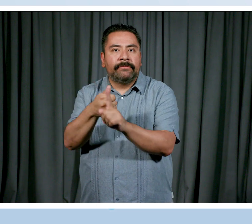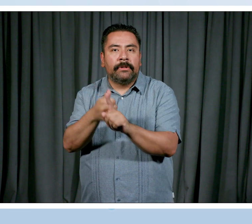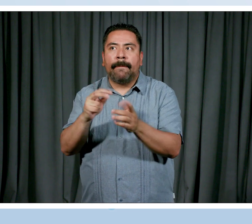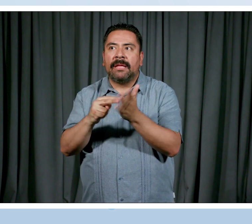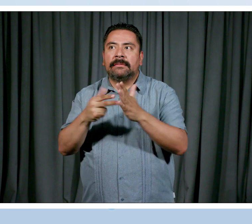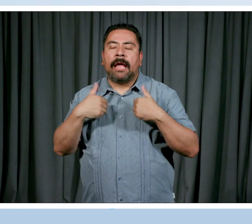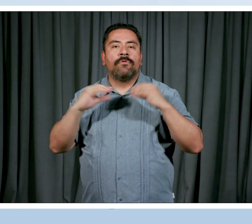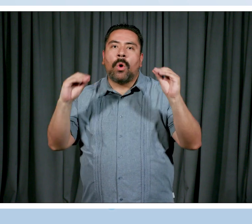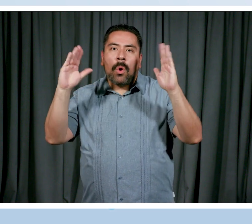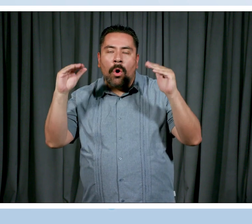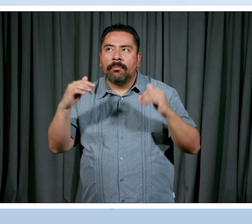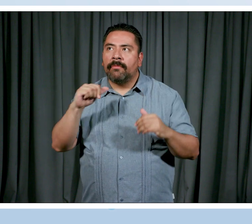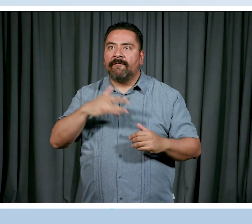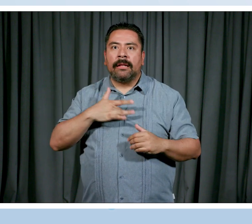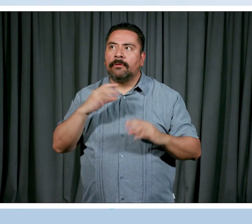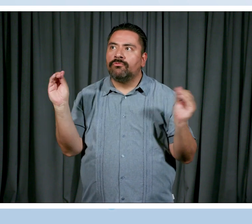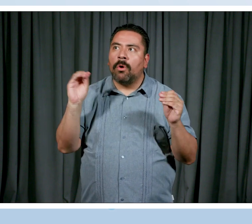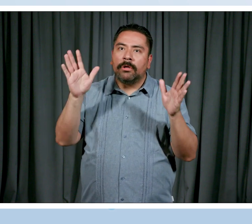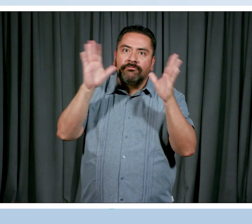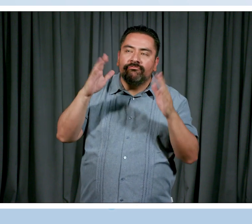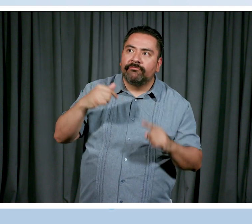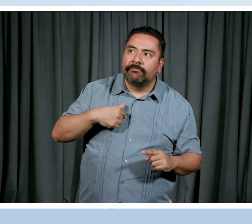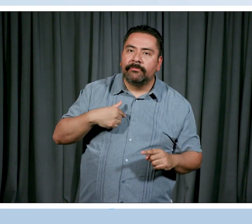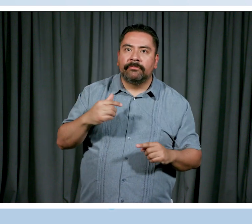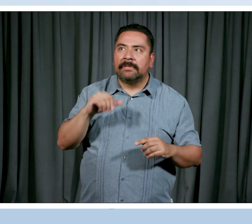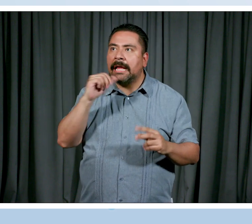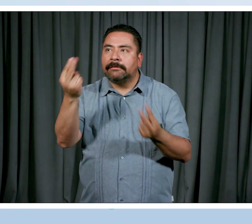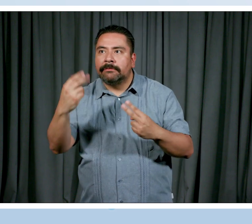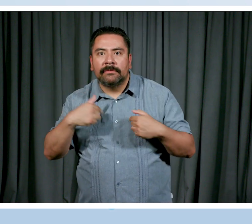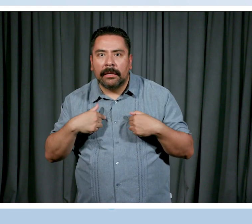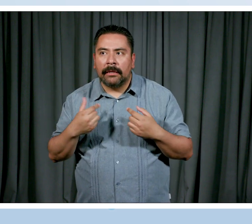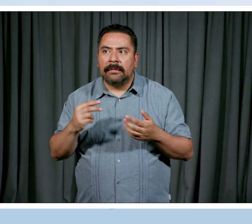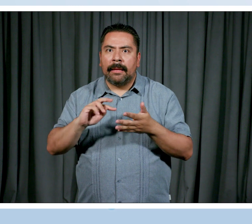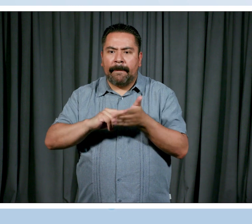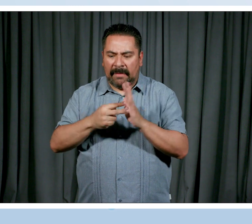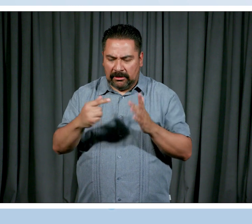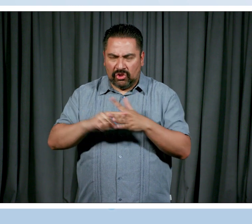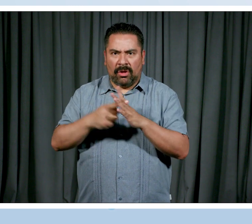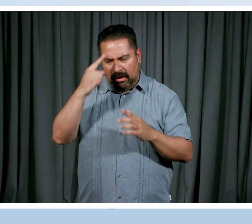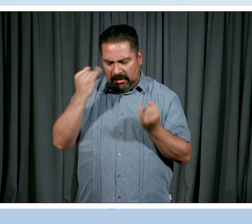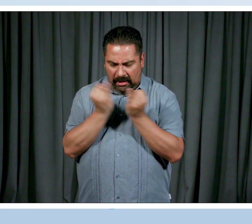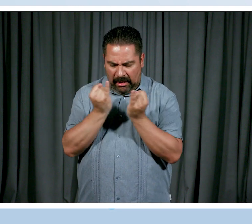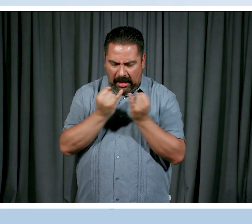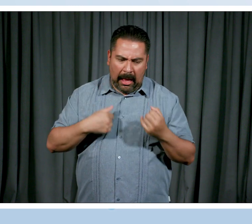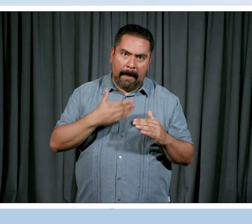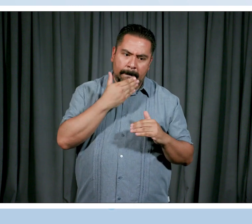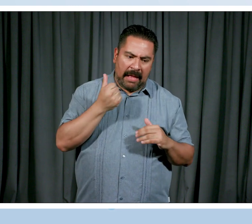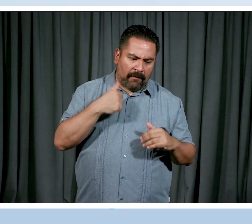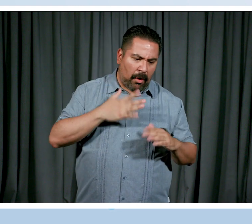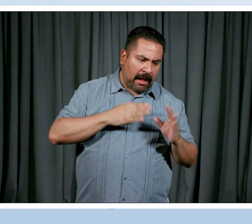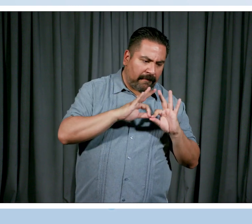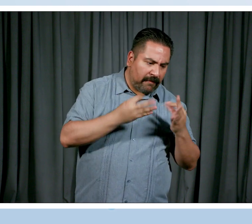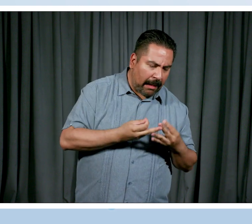seen and heard, and getting to a point where you start telling yourself all of these different narratives. It would be better for my family. It would be